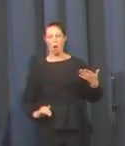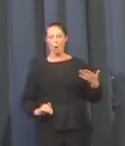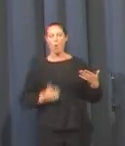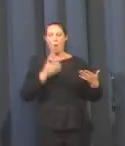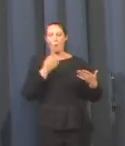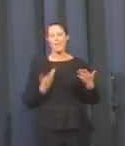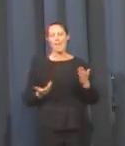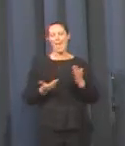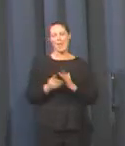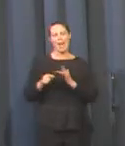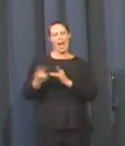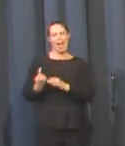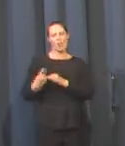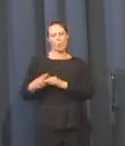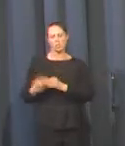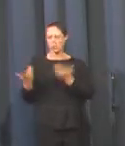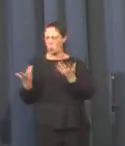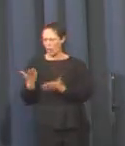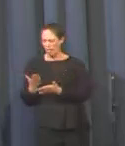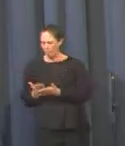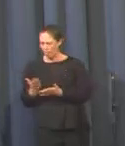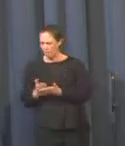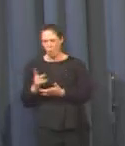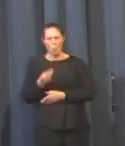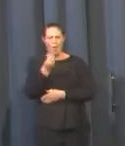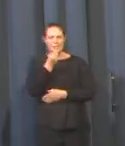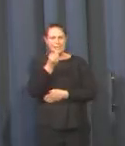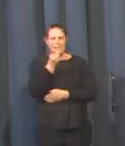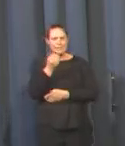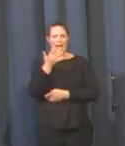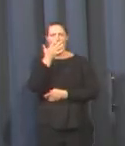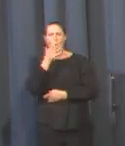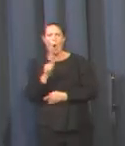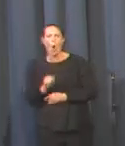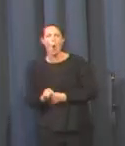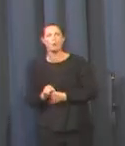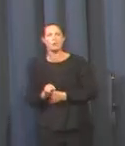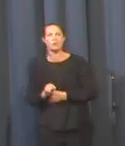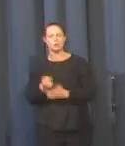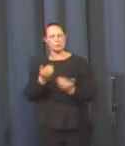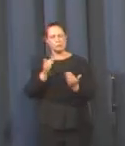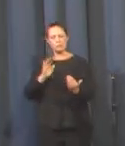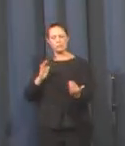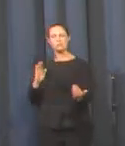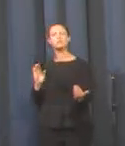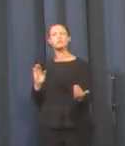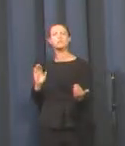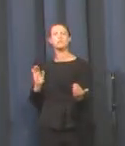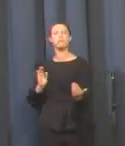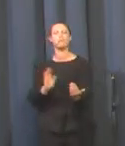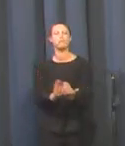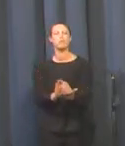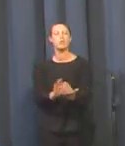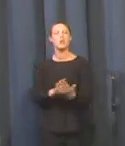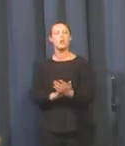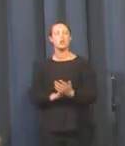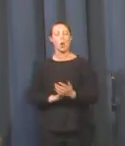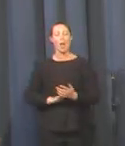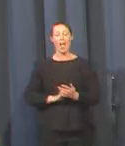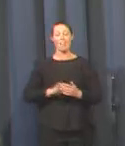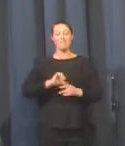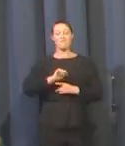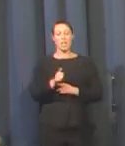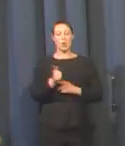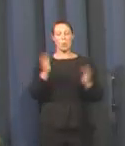try and answer those questions, the best way to answer them is to pull on all of the data, so all of those 1,200